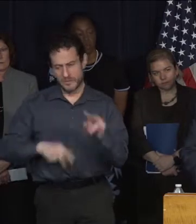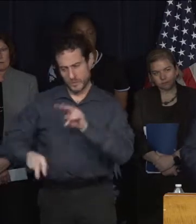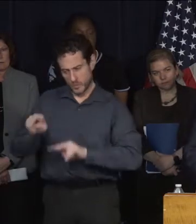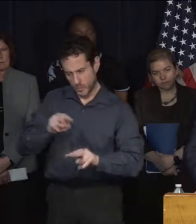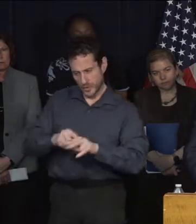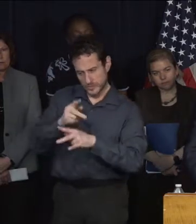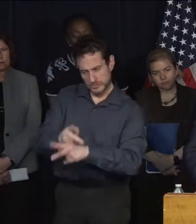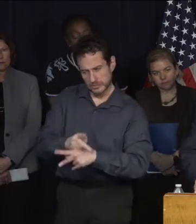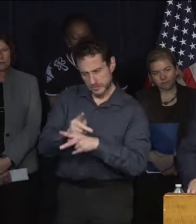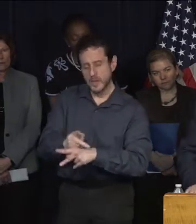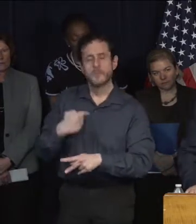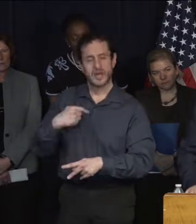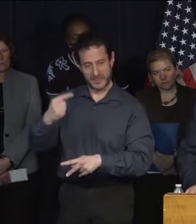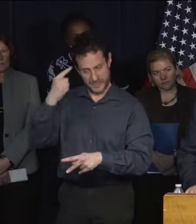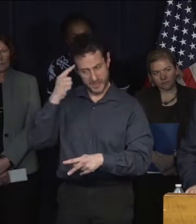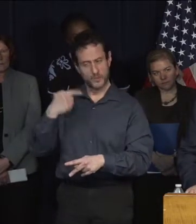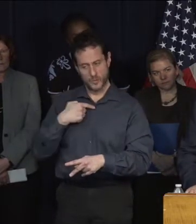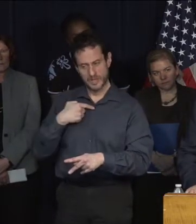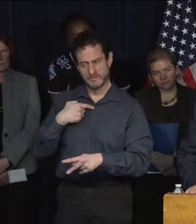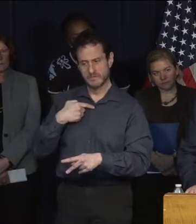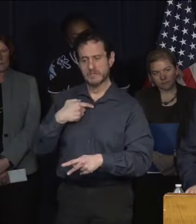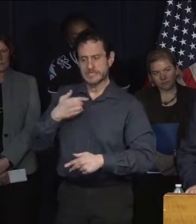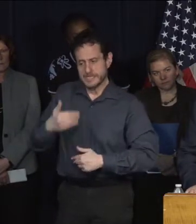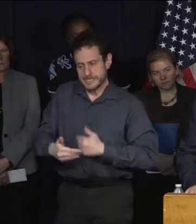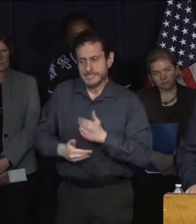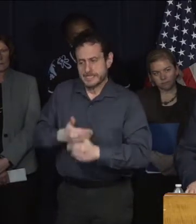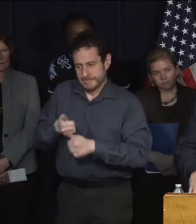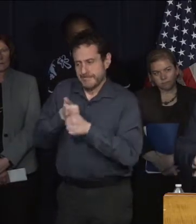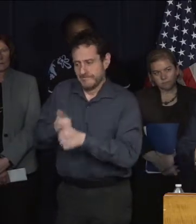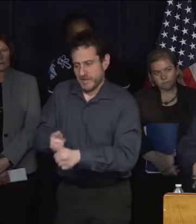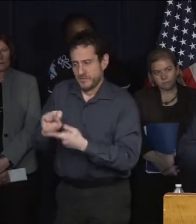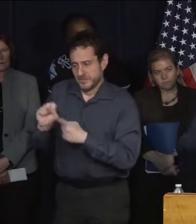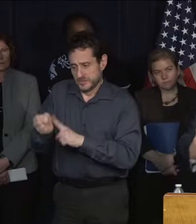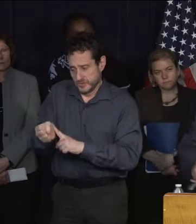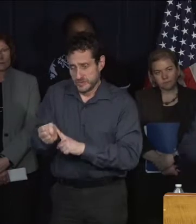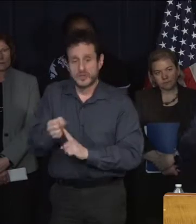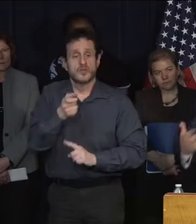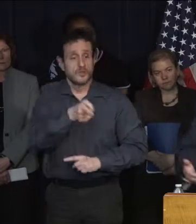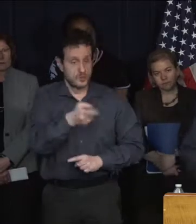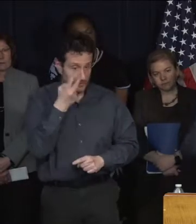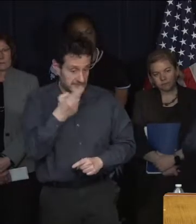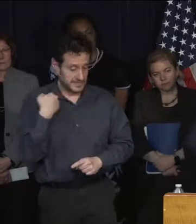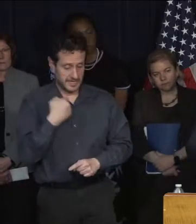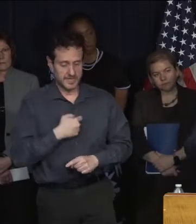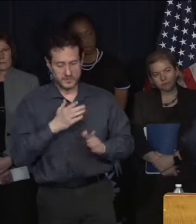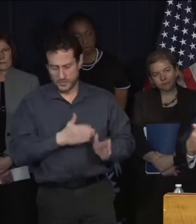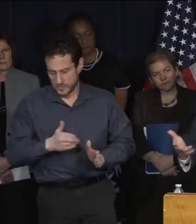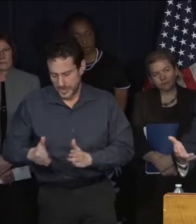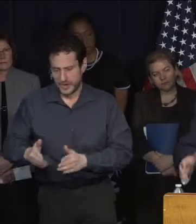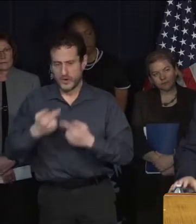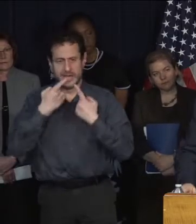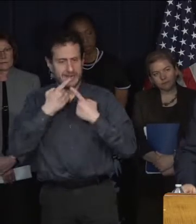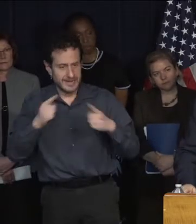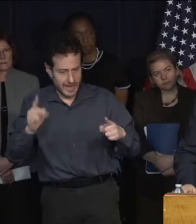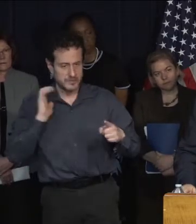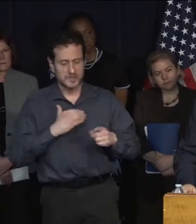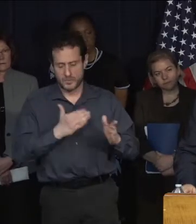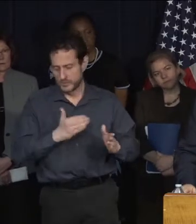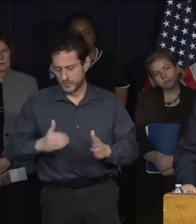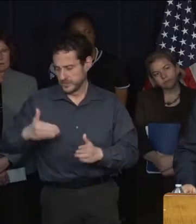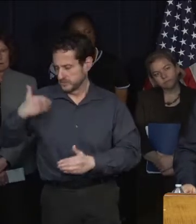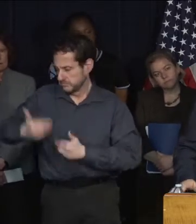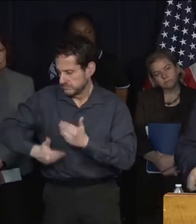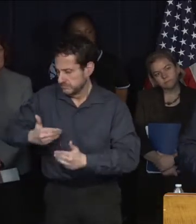think, at each moment. And so you've seen us make preparations and announce many of those preparations along the